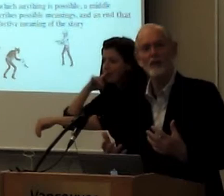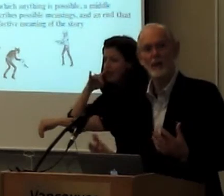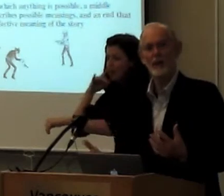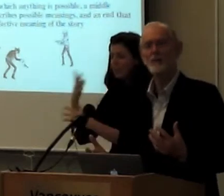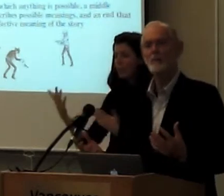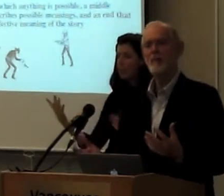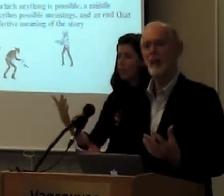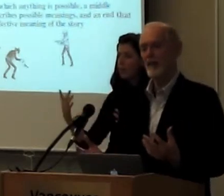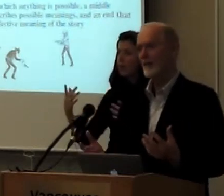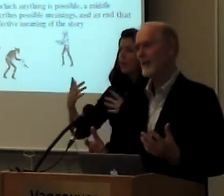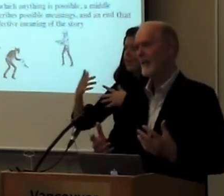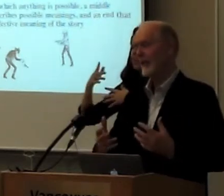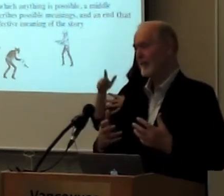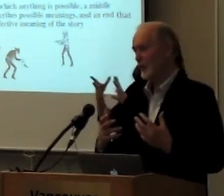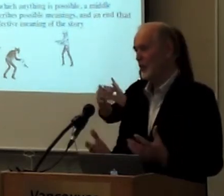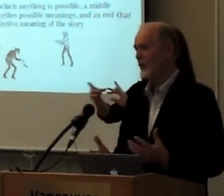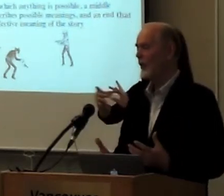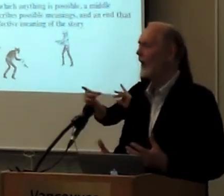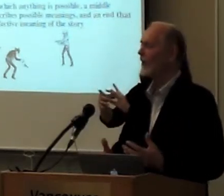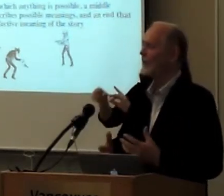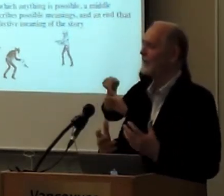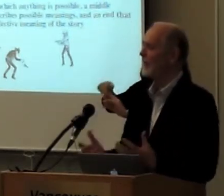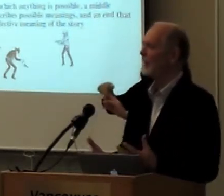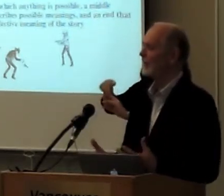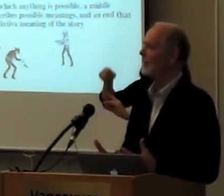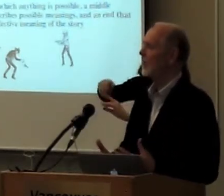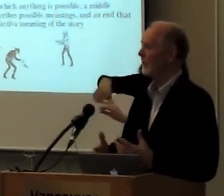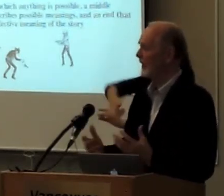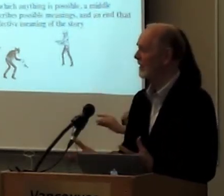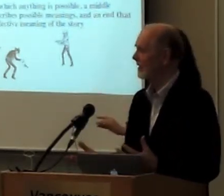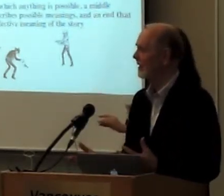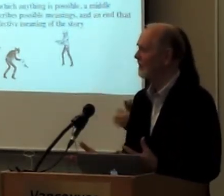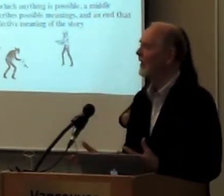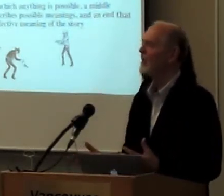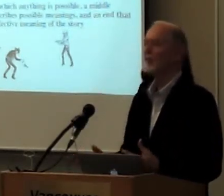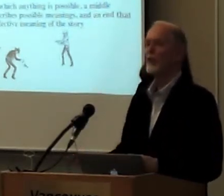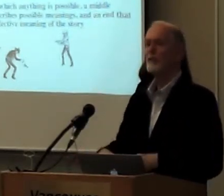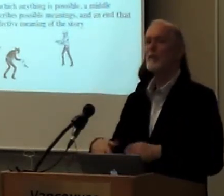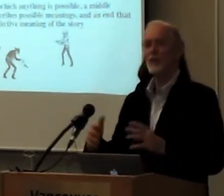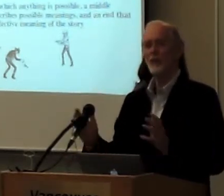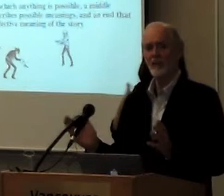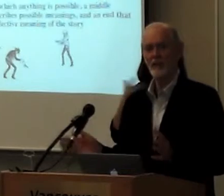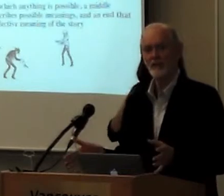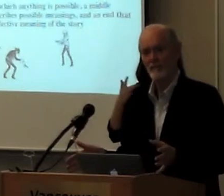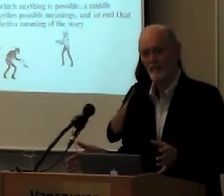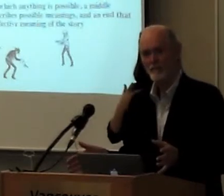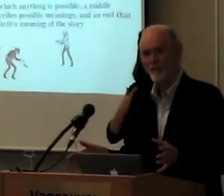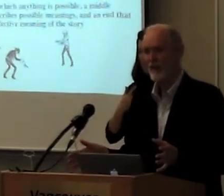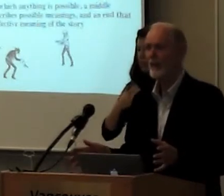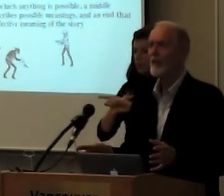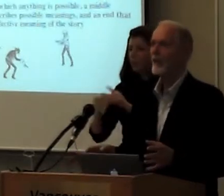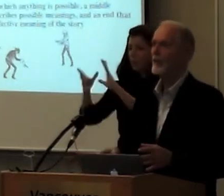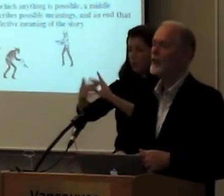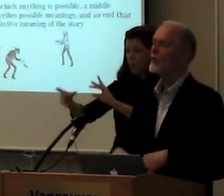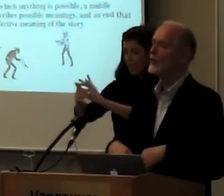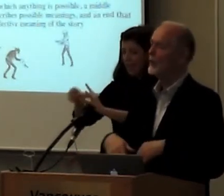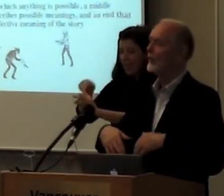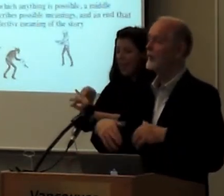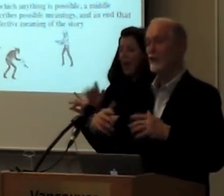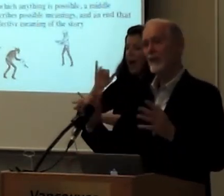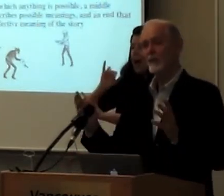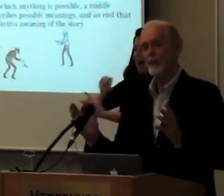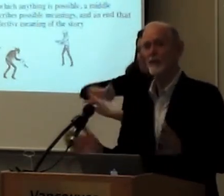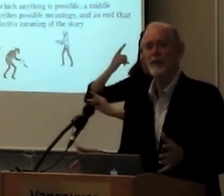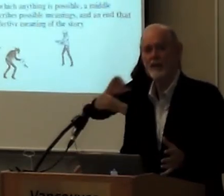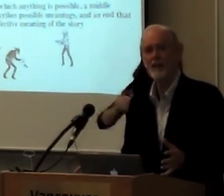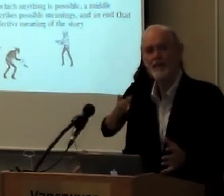The only way human beings can be sure how to feel about events is to fit them into stories. And you know you